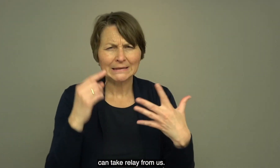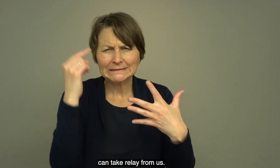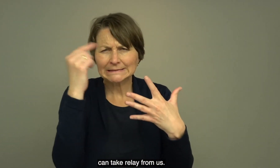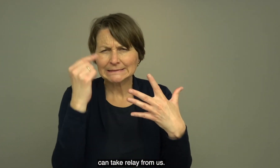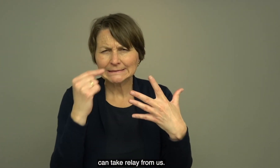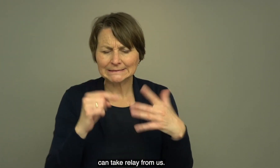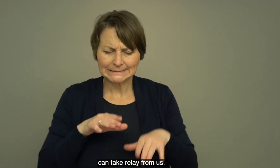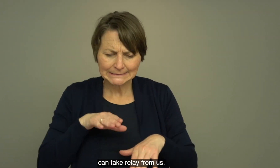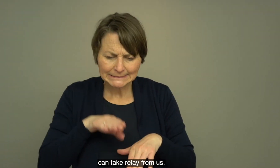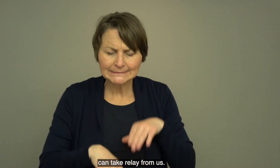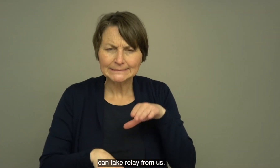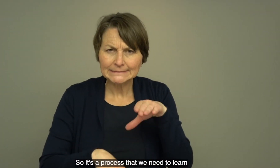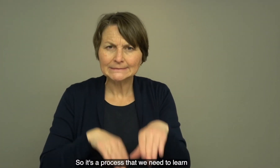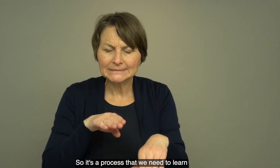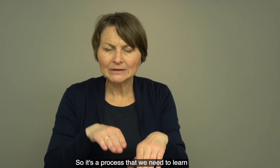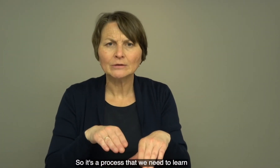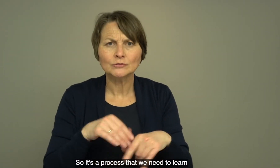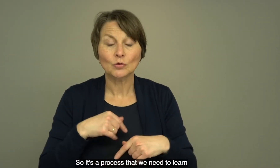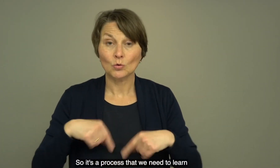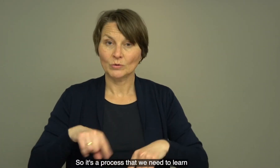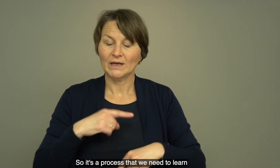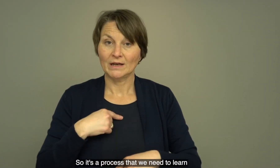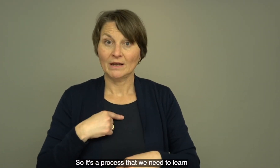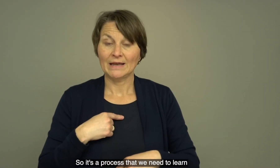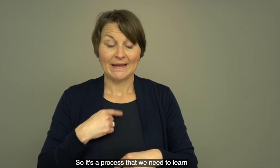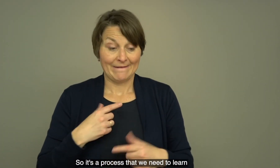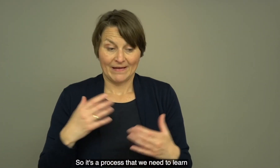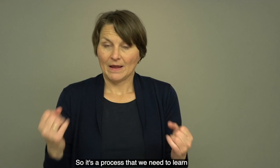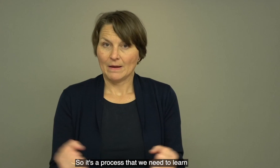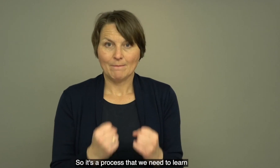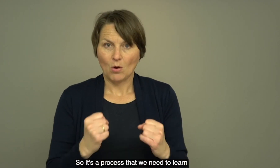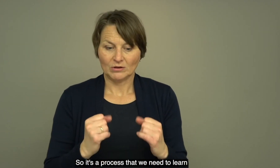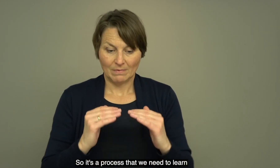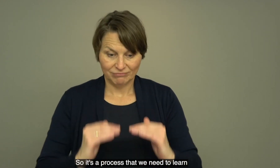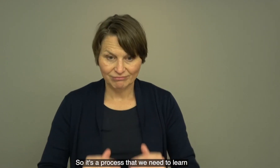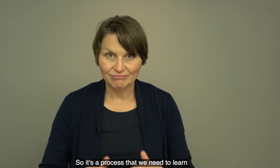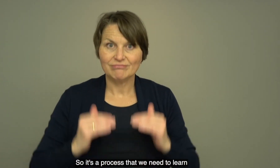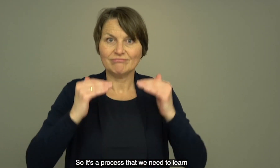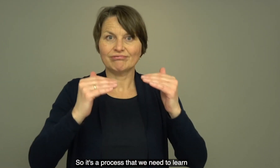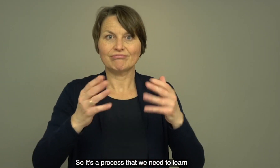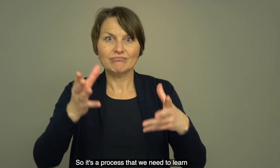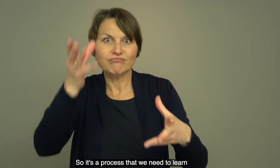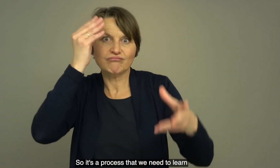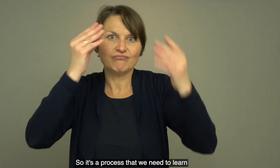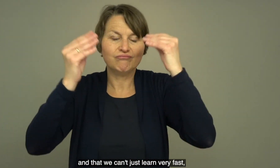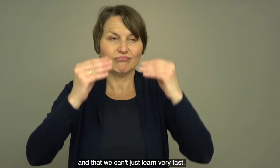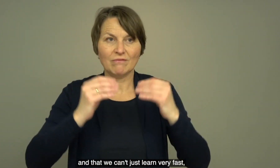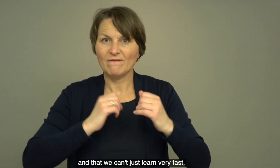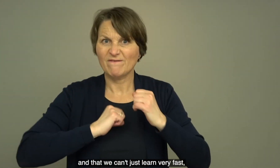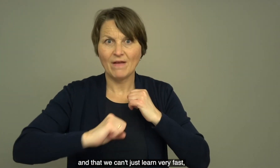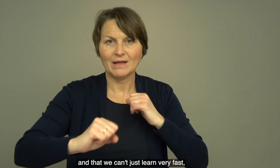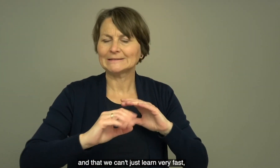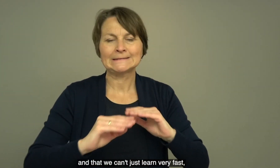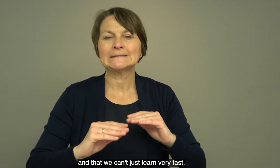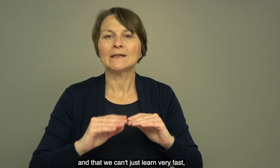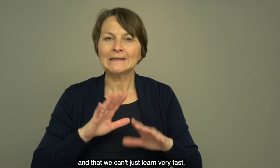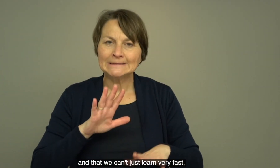from us. So it's a process that we need to learn, and that we can't just